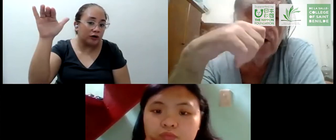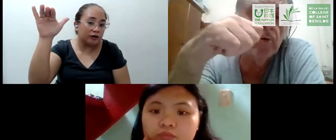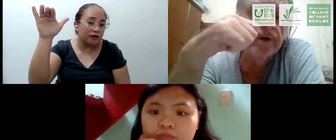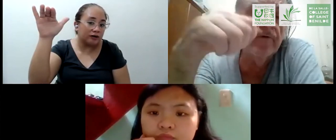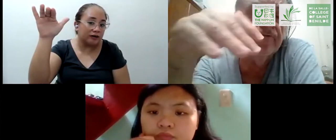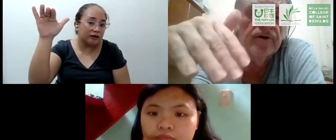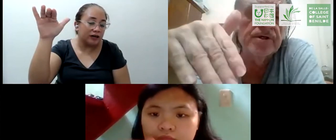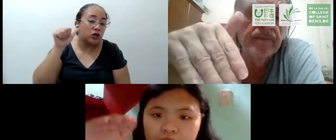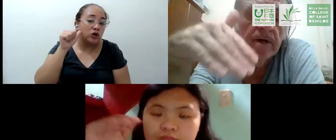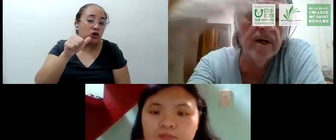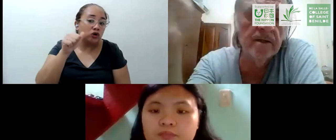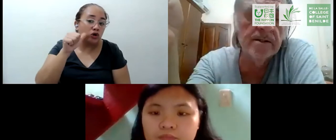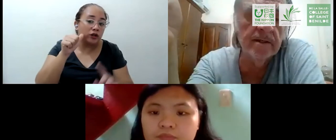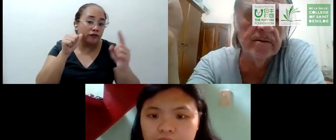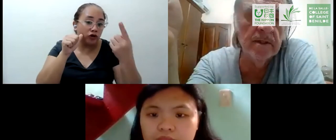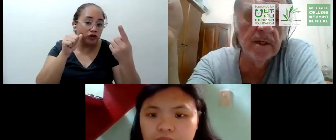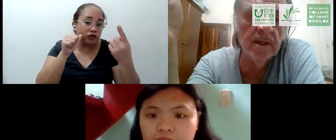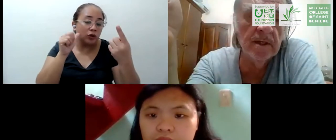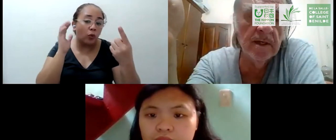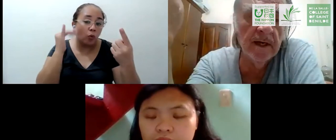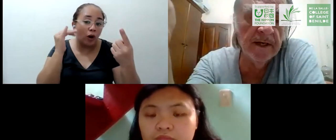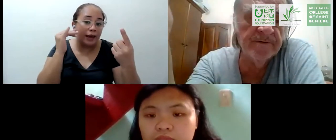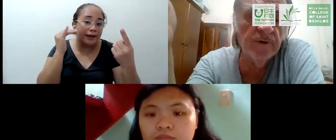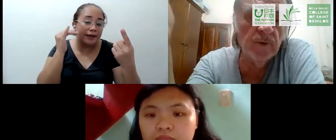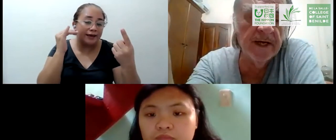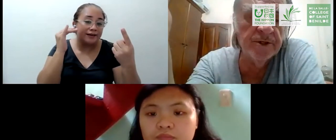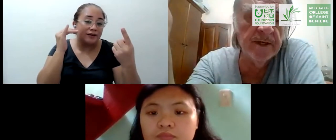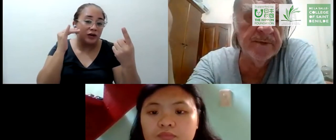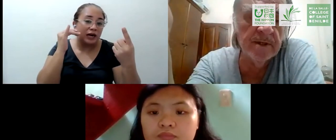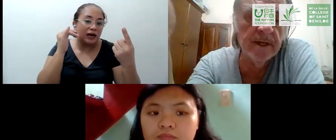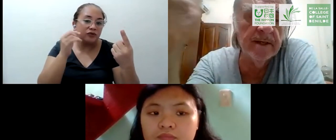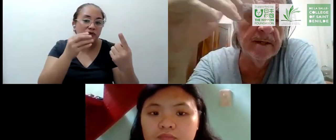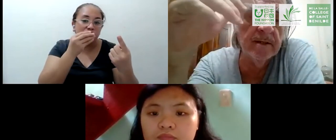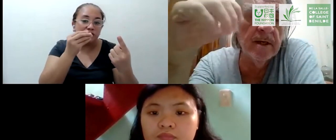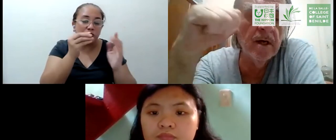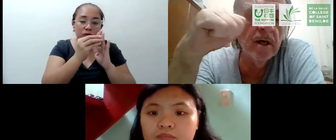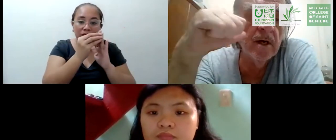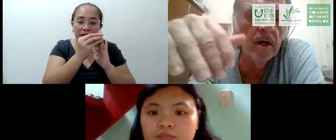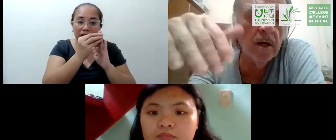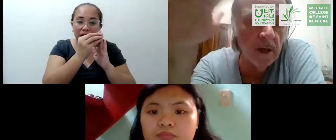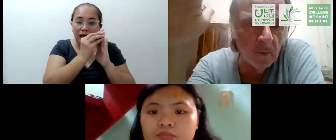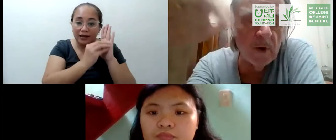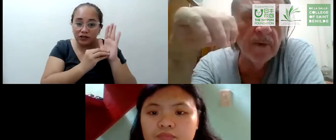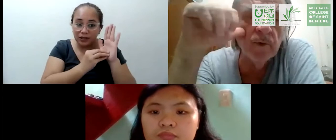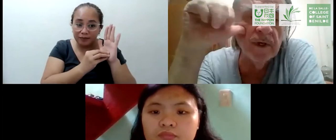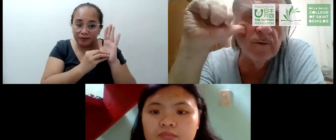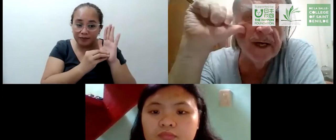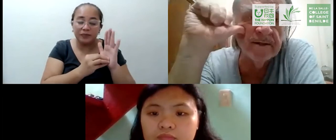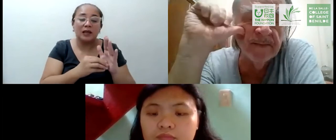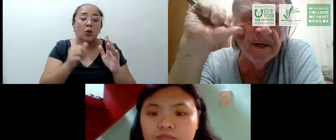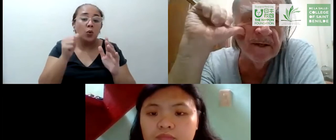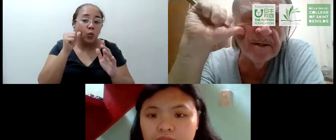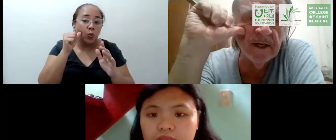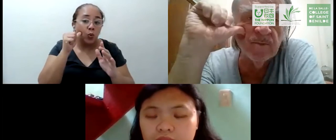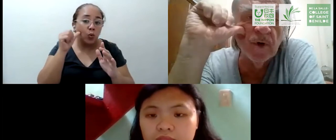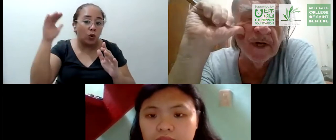And girl would go first because it has fewer hand shapes, and then woman would go